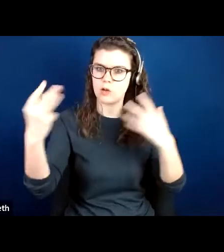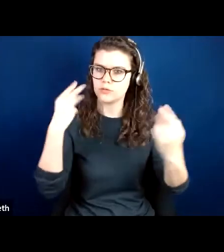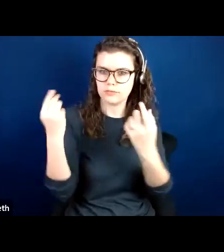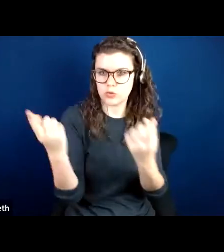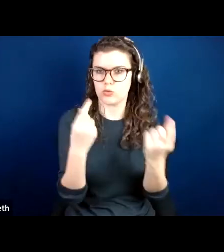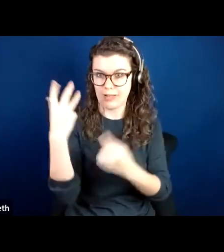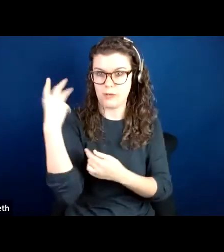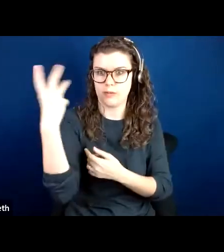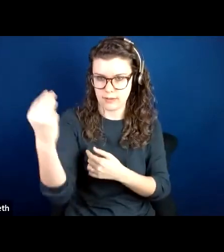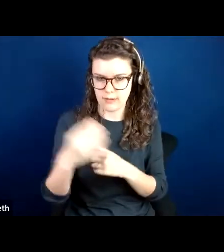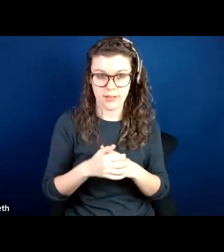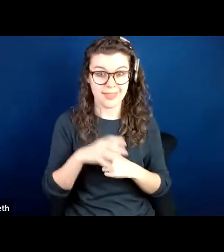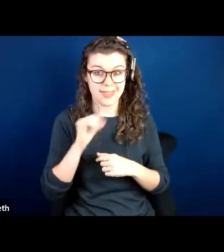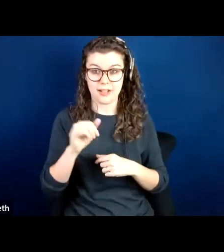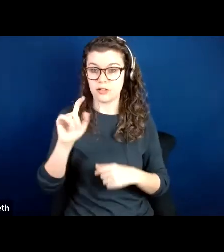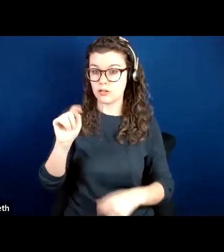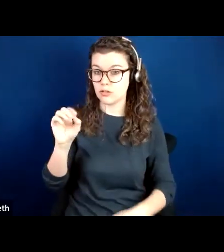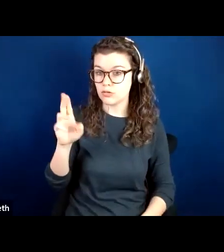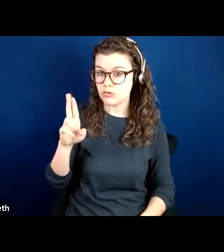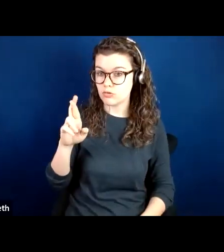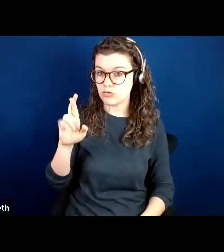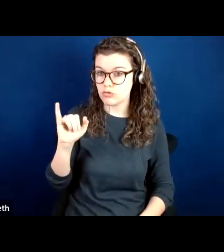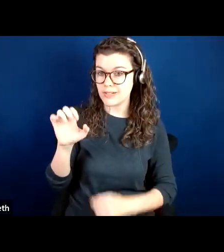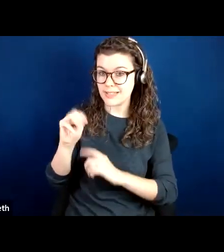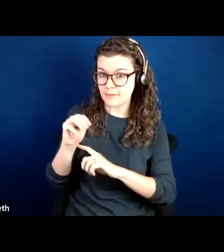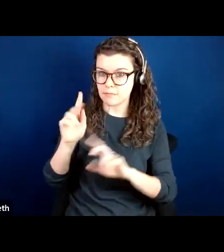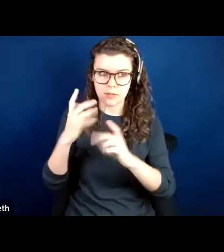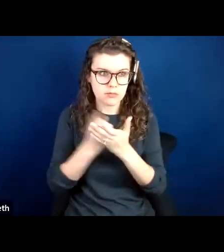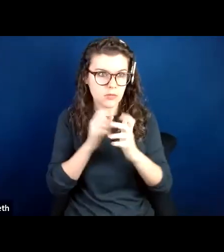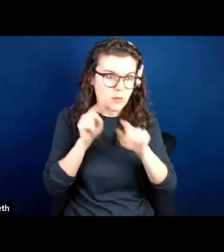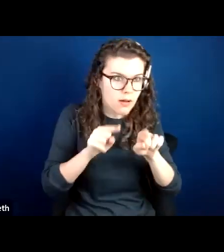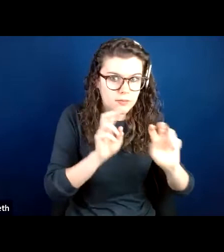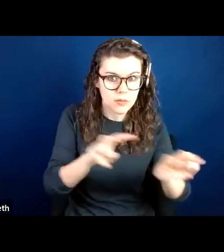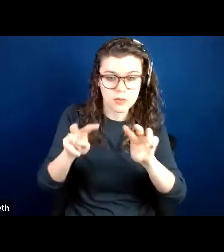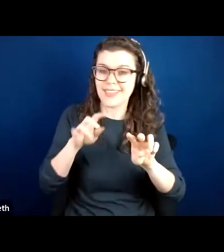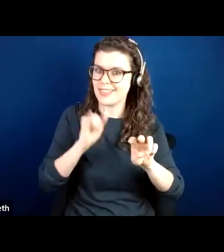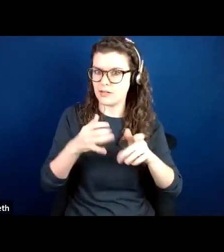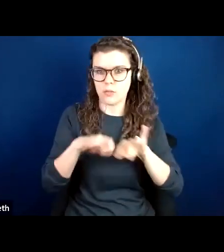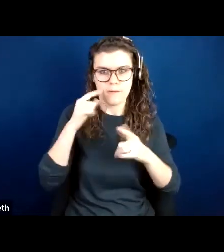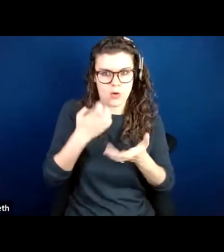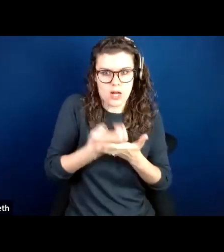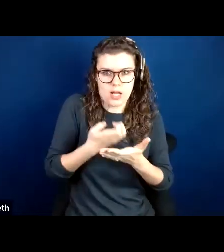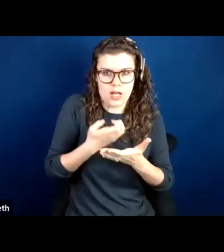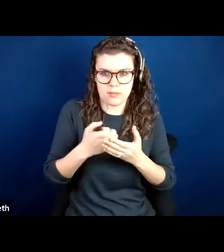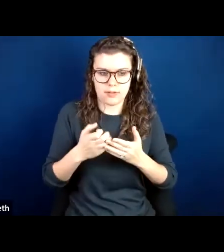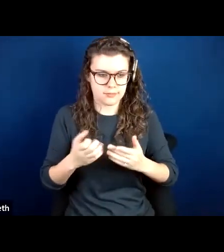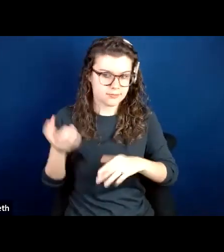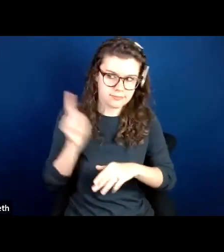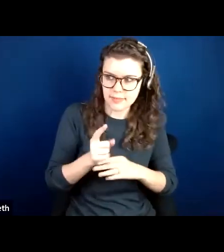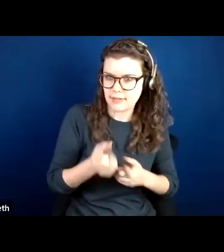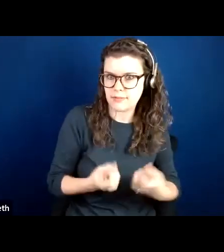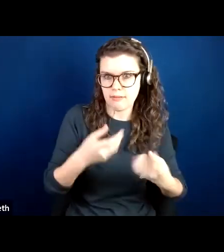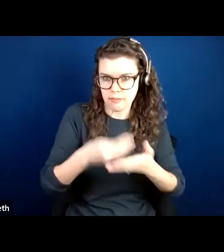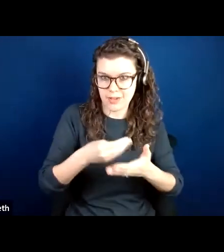local economy. So for us, this was a great way to influence positive change. With all of the parks in